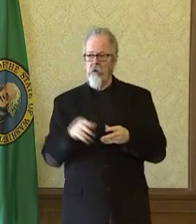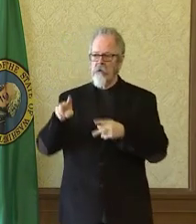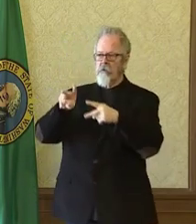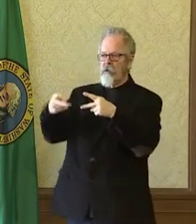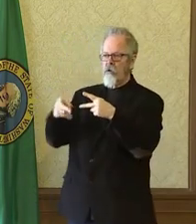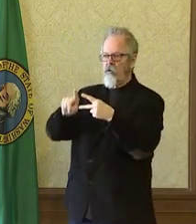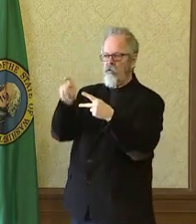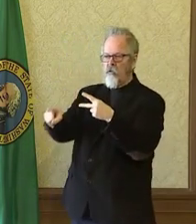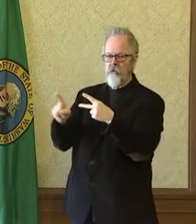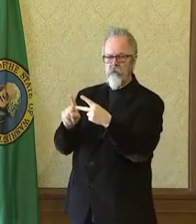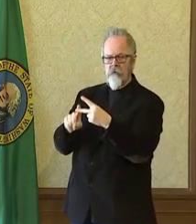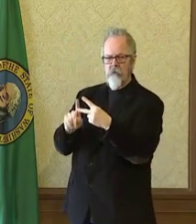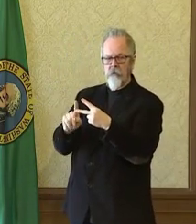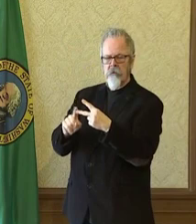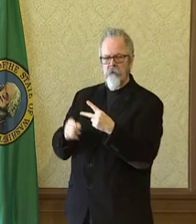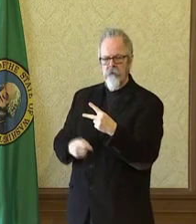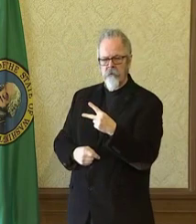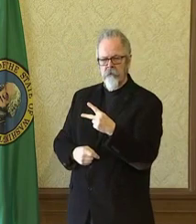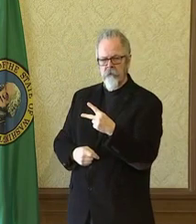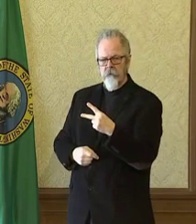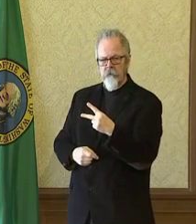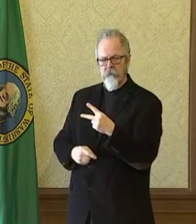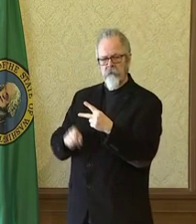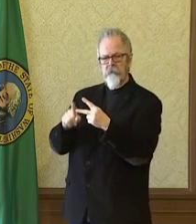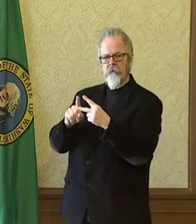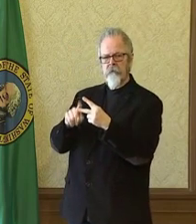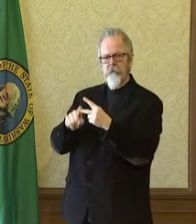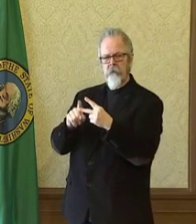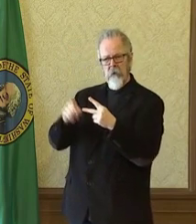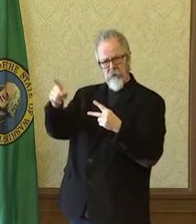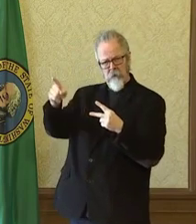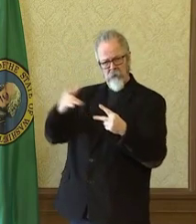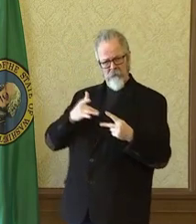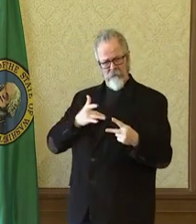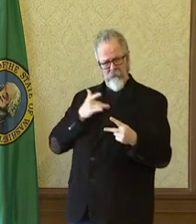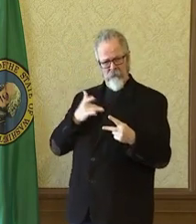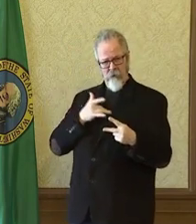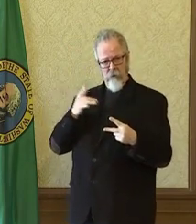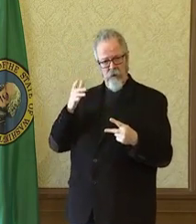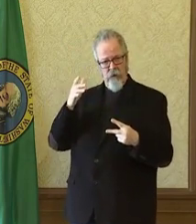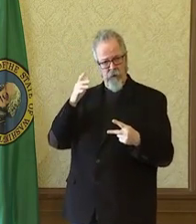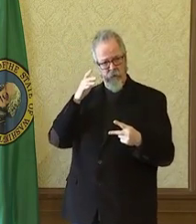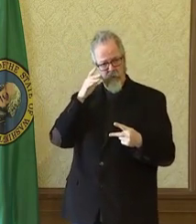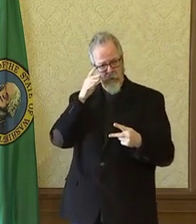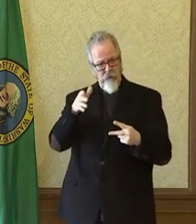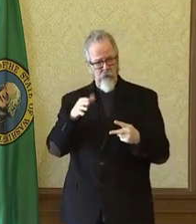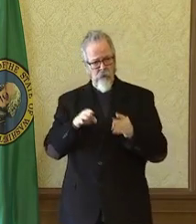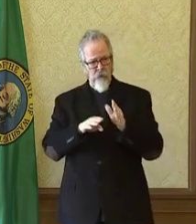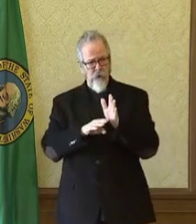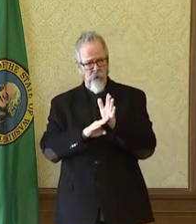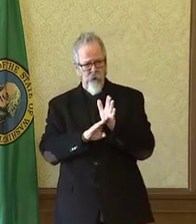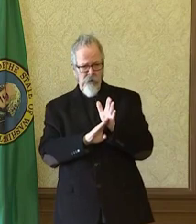more significant spike than we saw last week? Susie, why don't you go ahead and answer that question first?